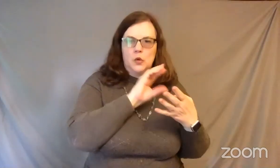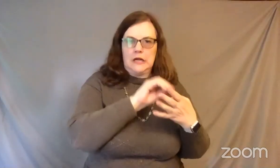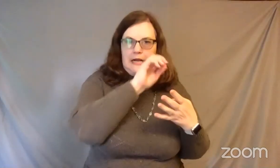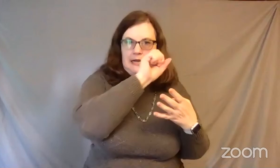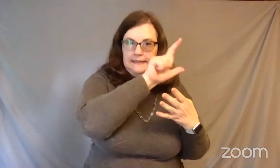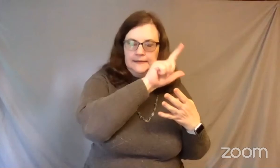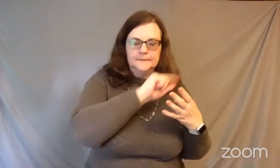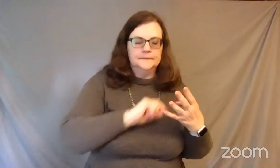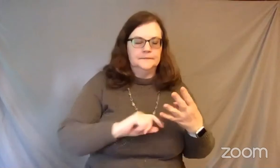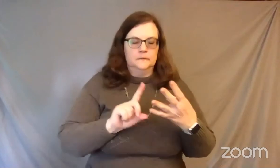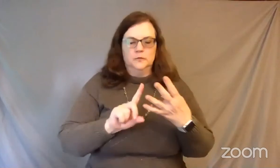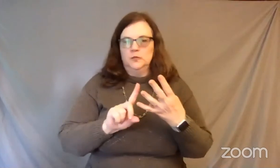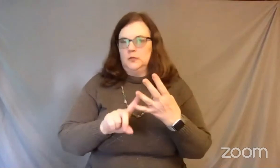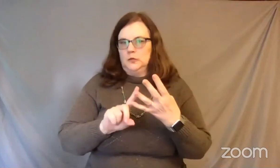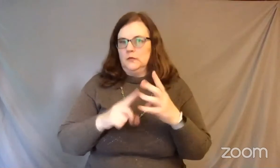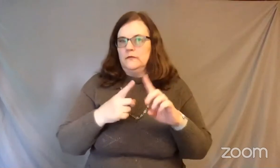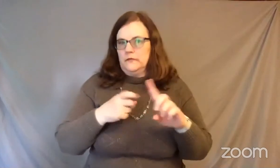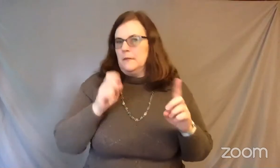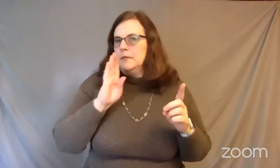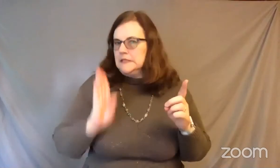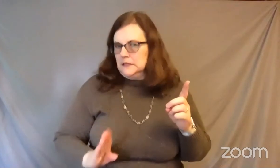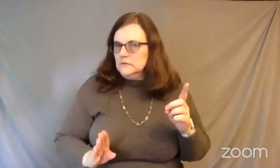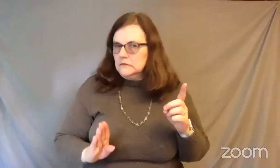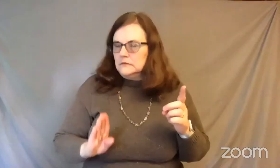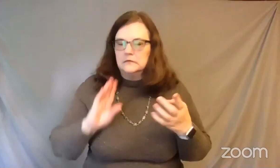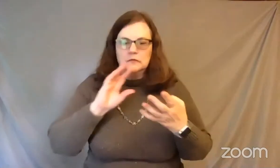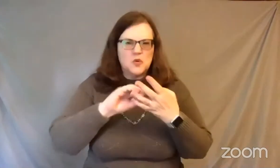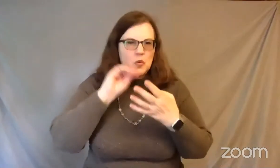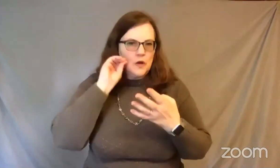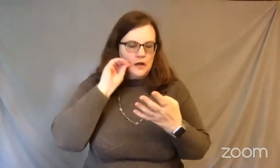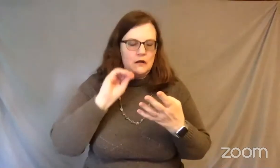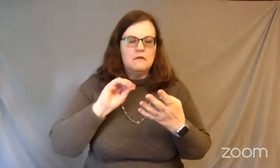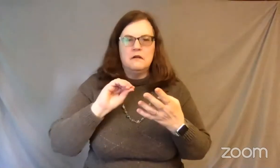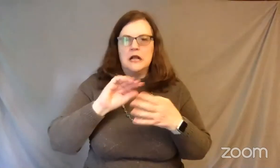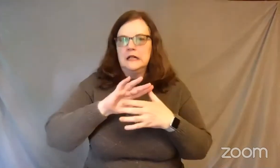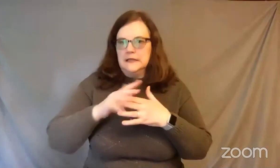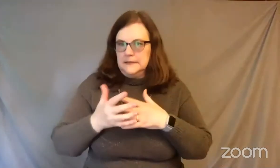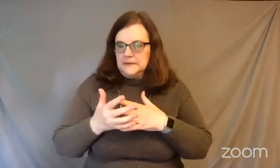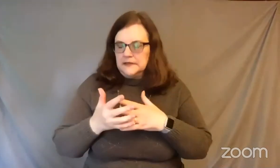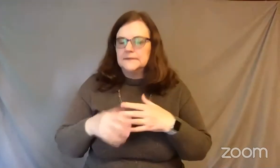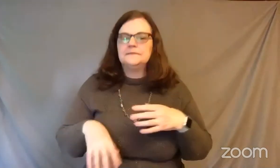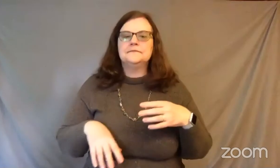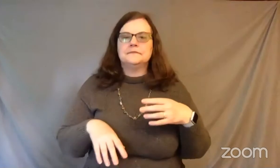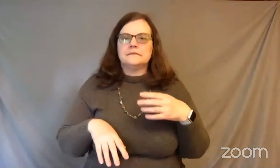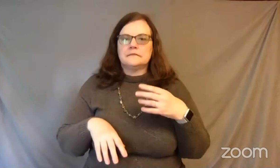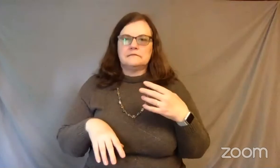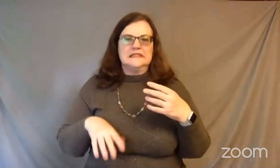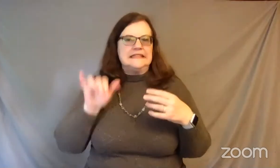2 were from America, learning American Sign Language. 2 from Brazil, learning Libras.